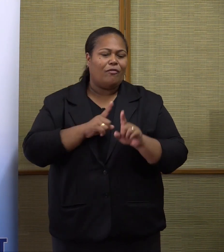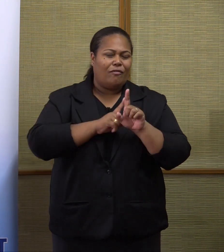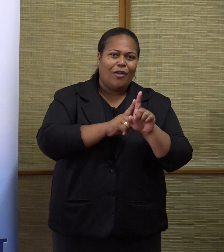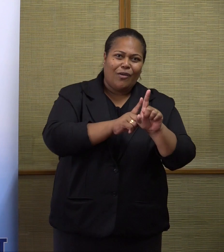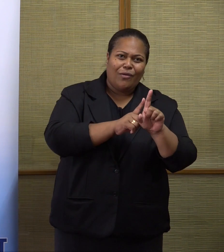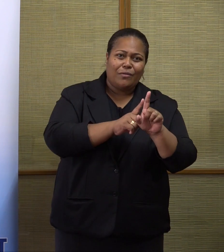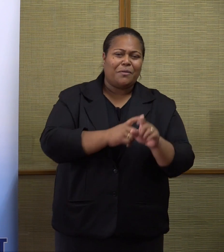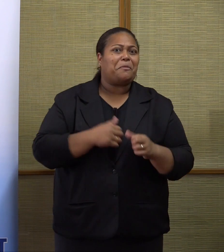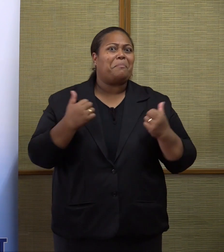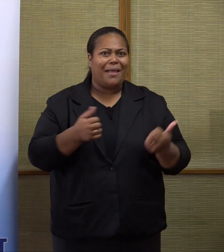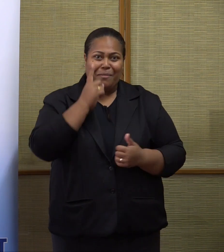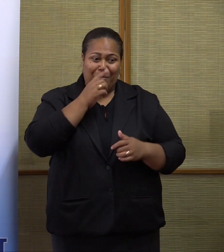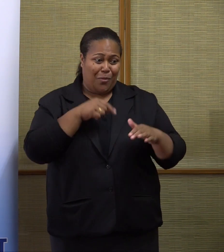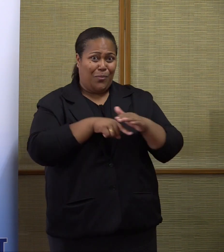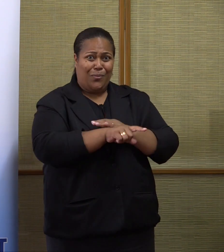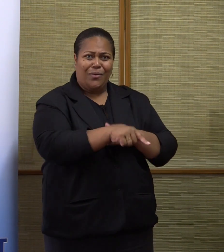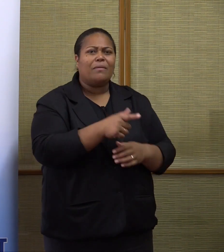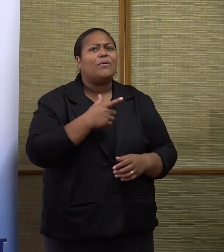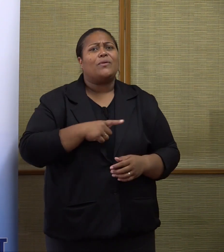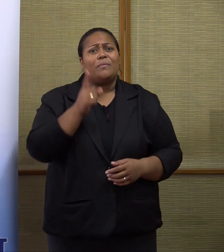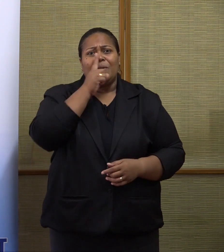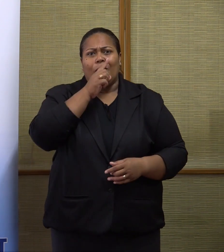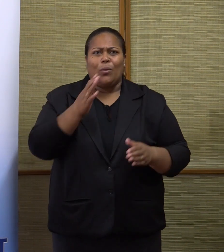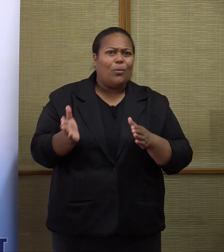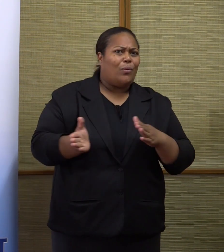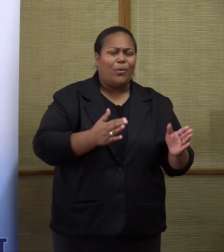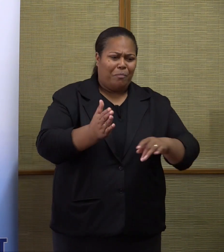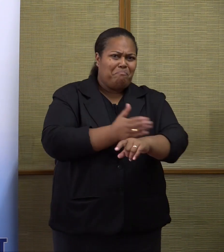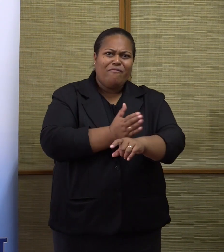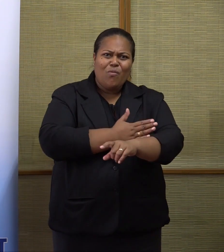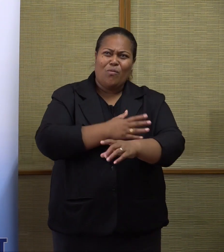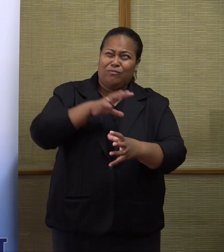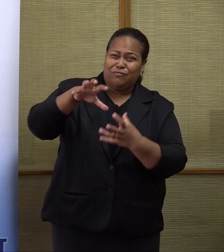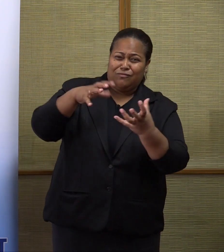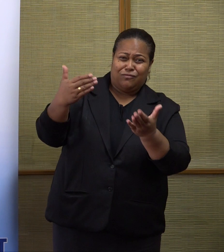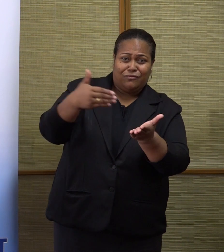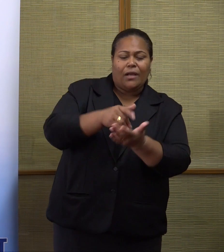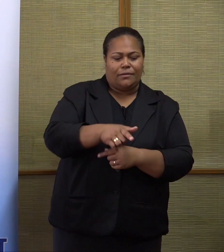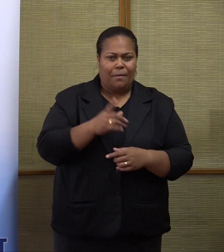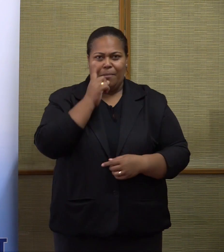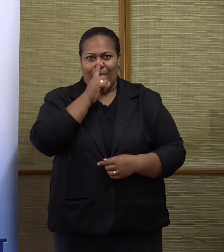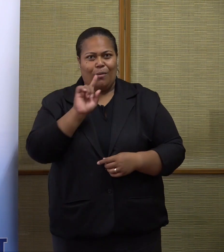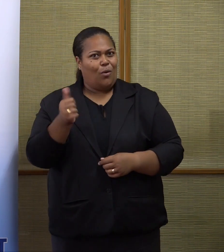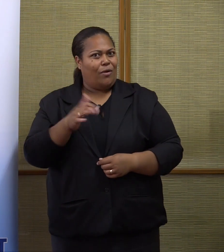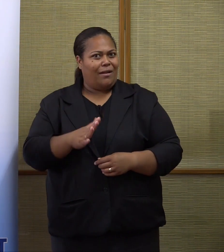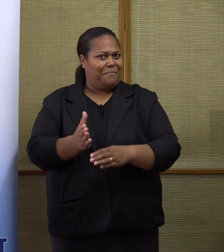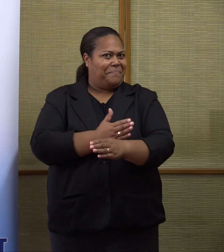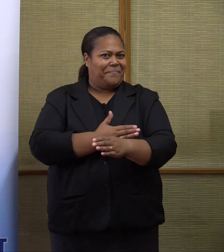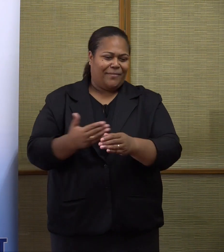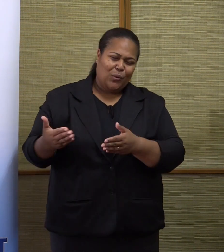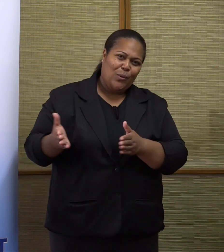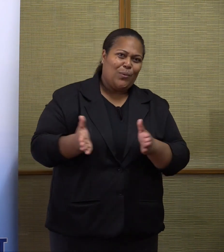number is huge because people moved in for precautionary measures. And so that number will come